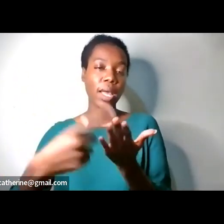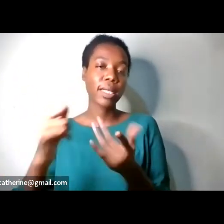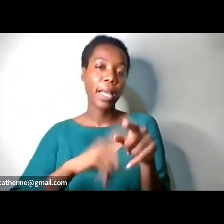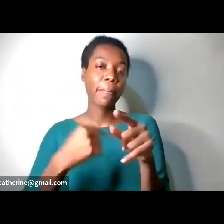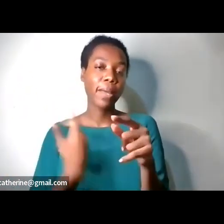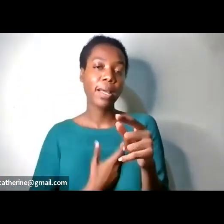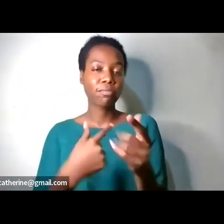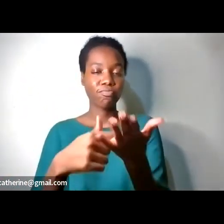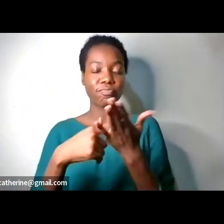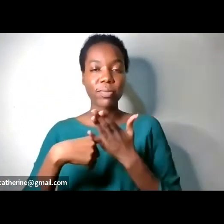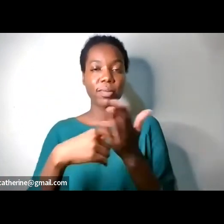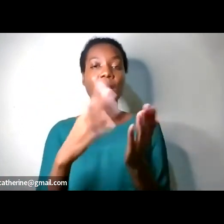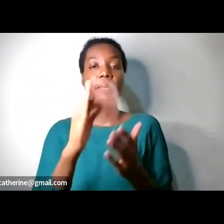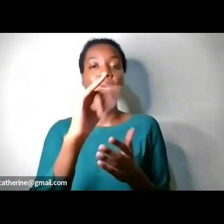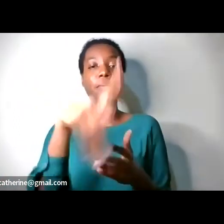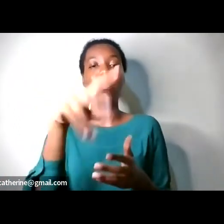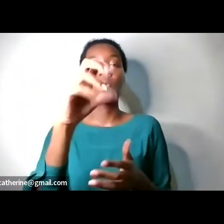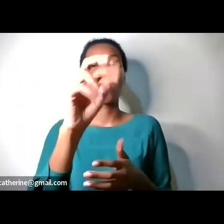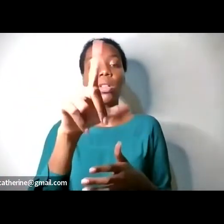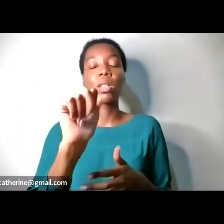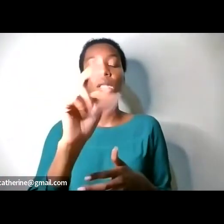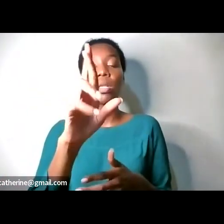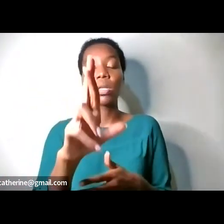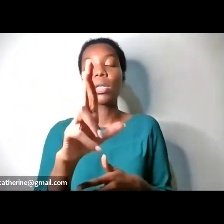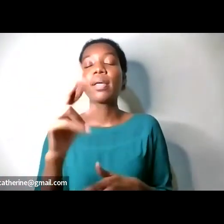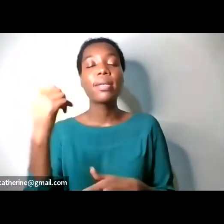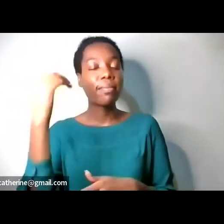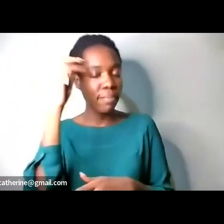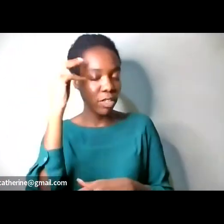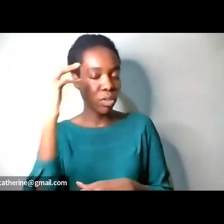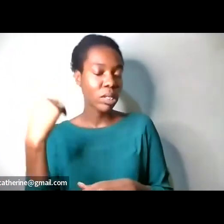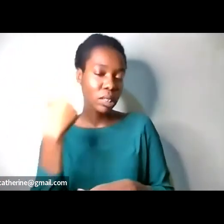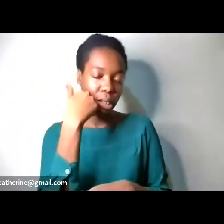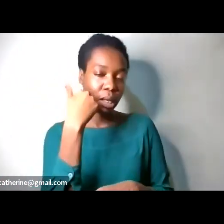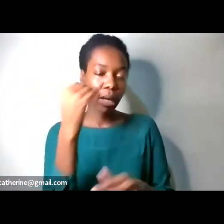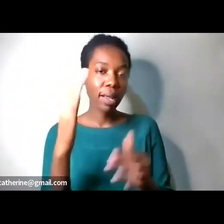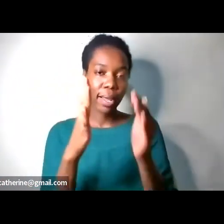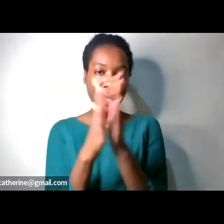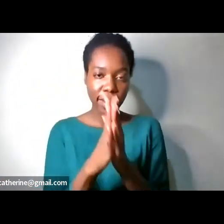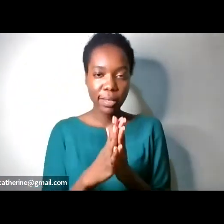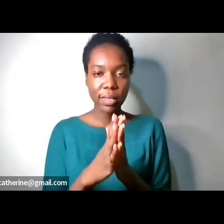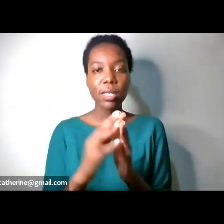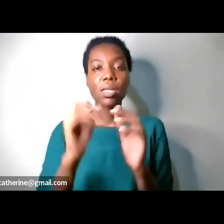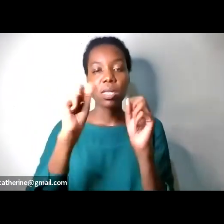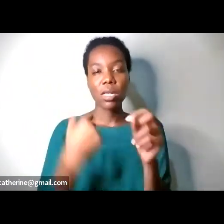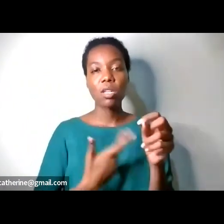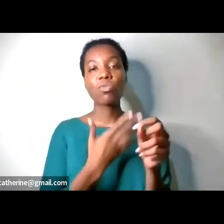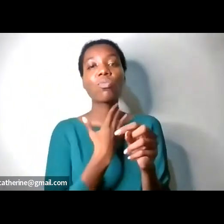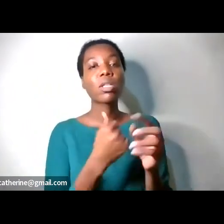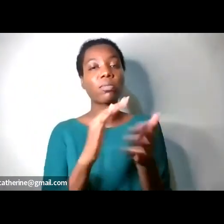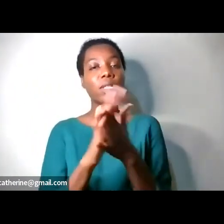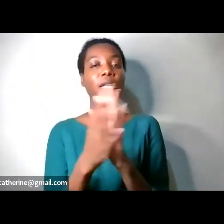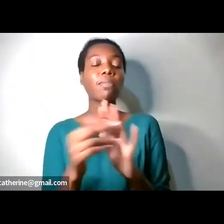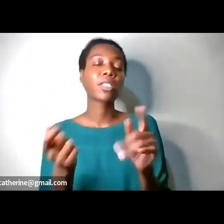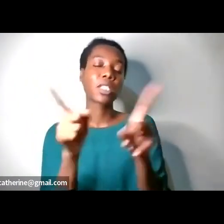bipolar as a mental illness. And right, because we want to be fair, we want to be our sisters and brothers